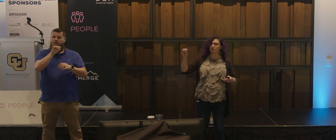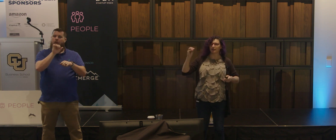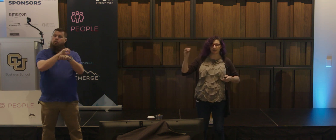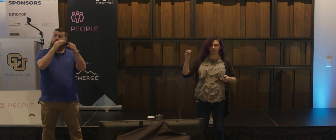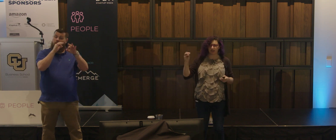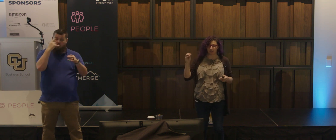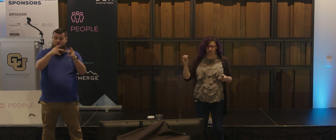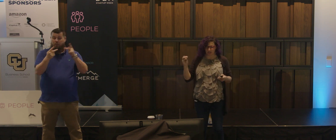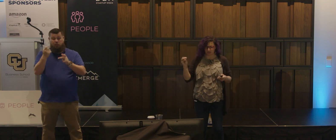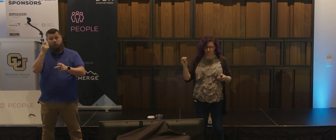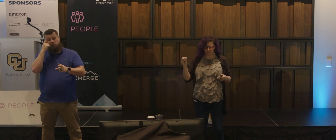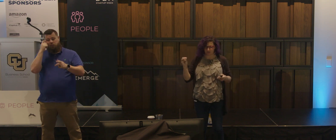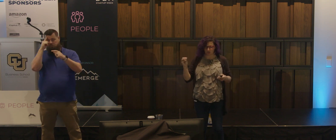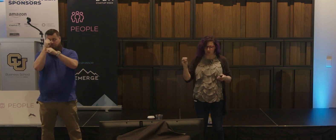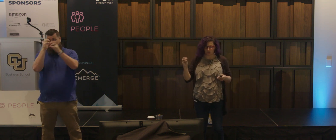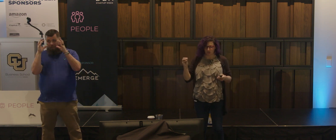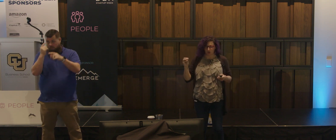you just identified in your head,